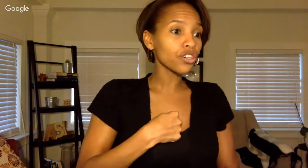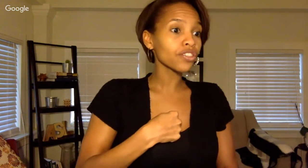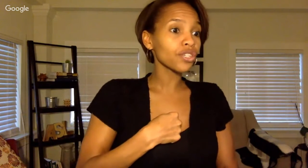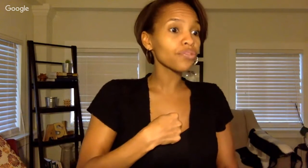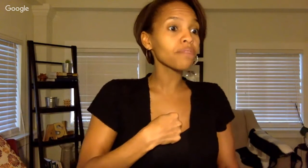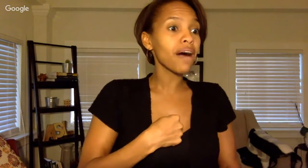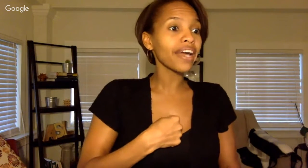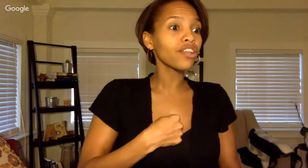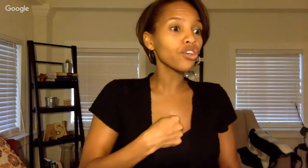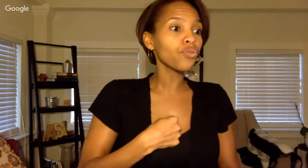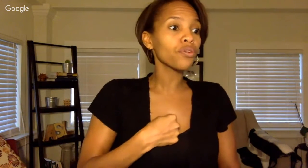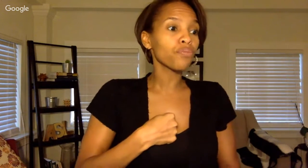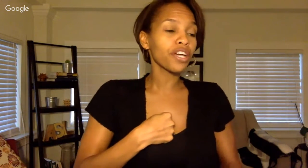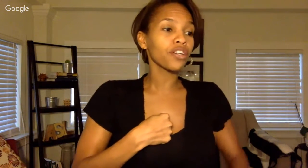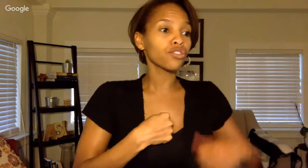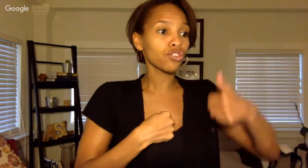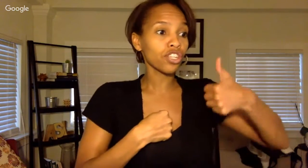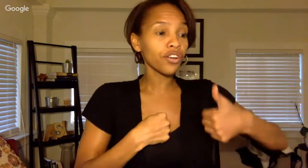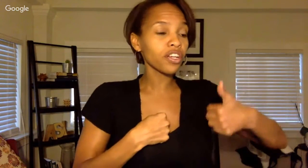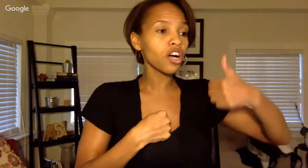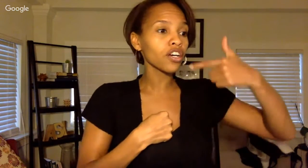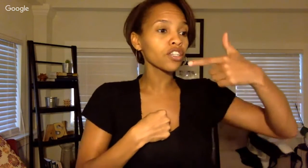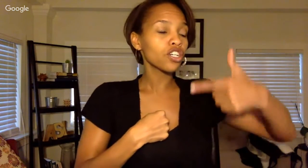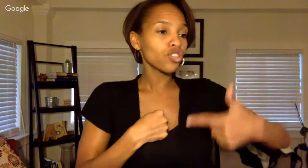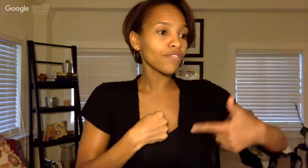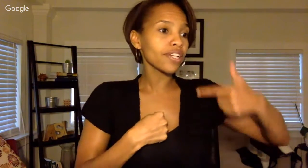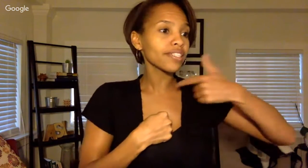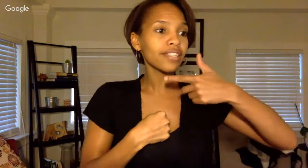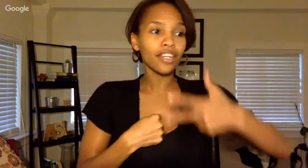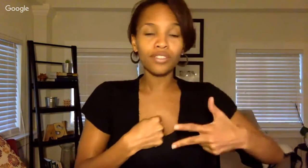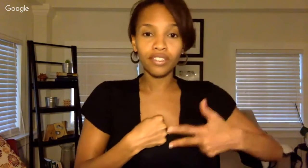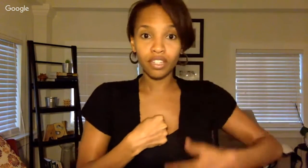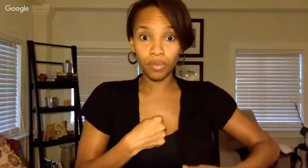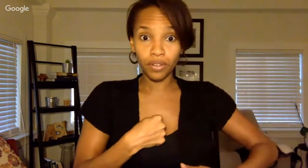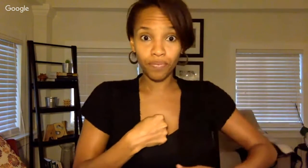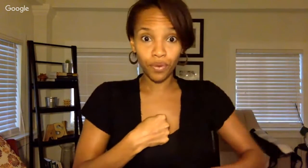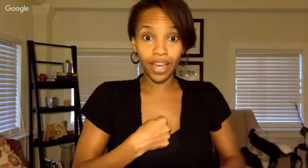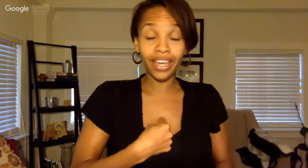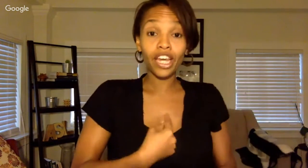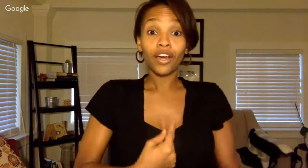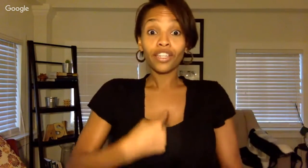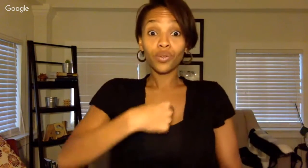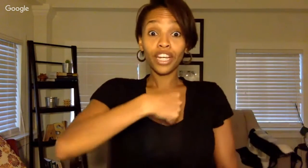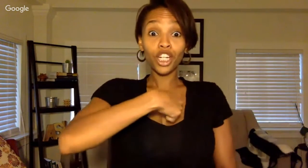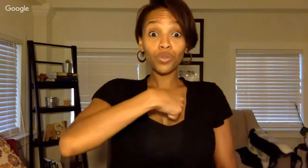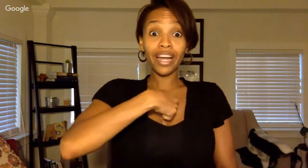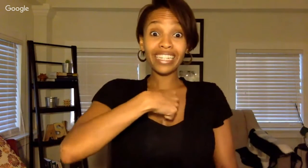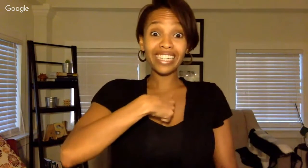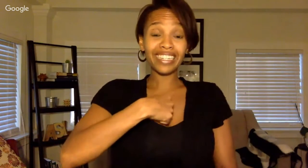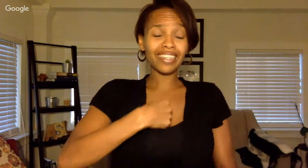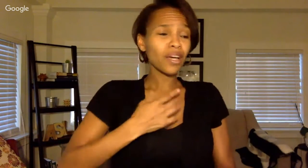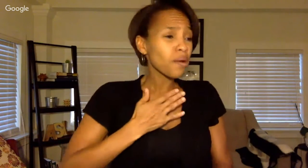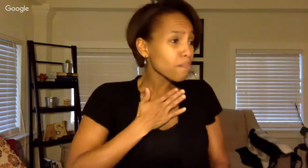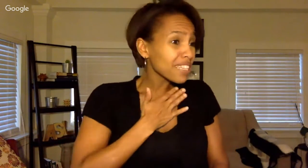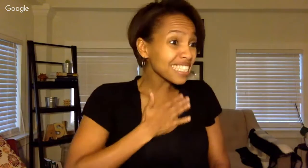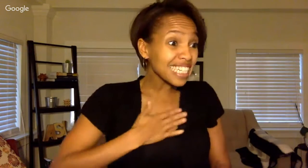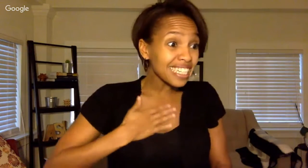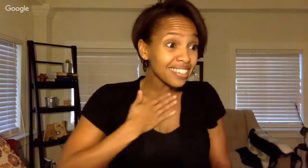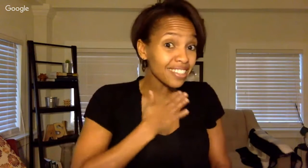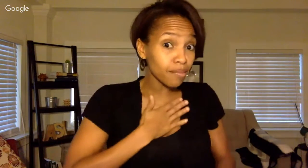to remind you to bring your Social Security card, driver's license, and utility bill, okay? So here's what I did. Please, I'm looking